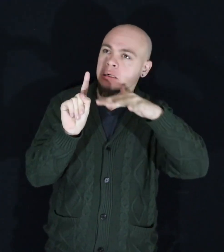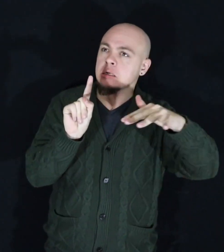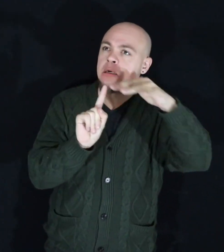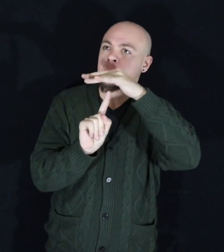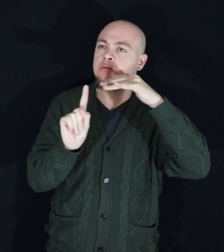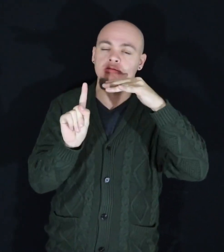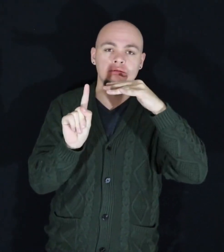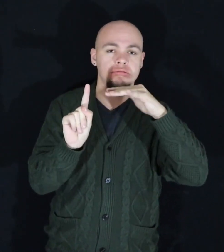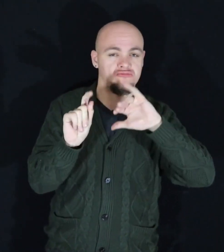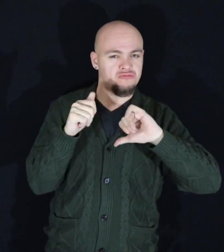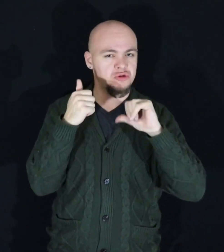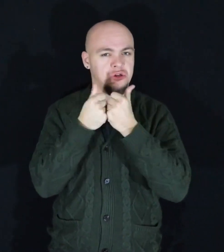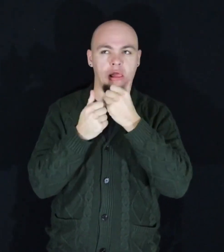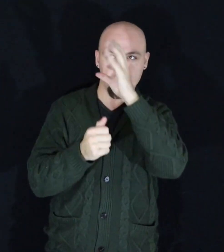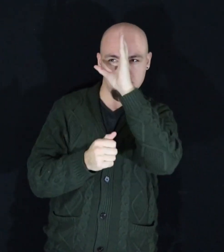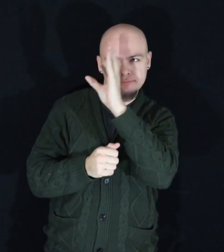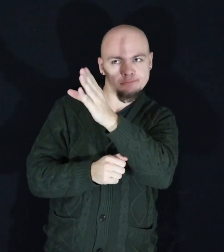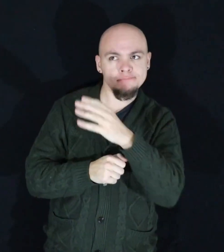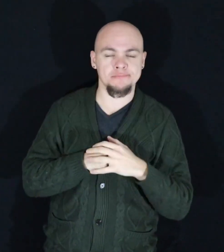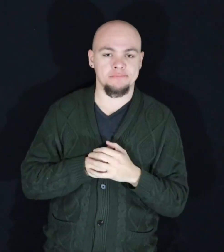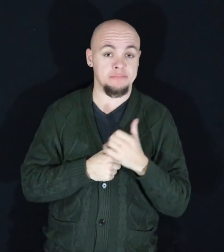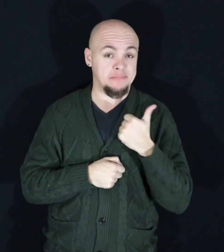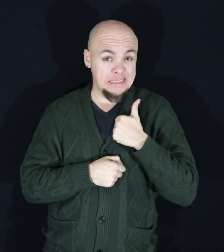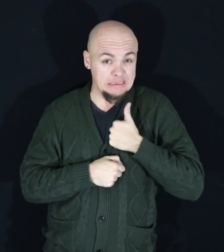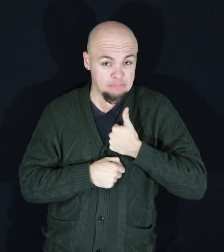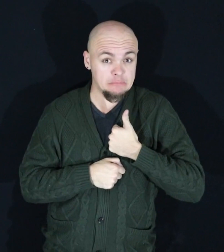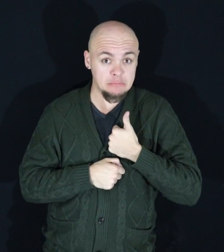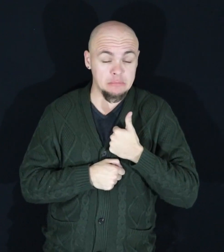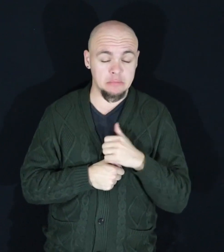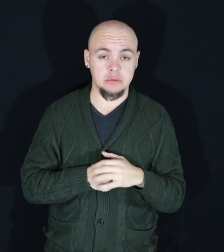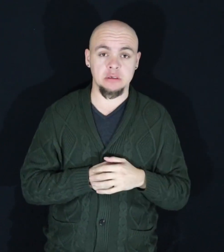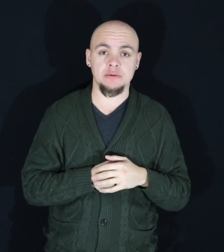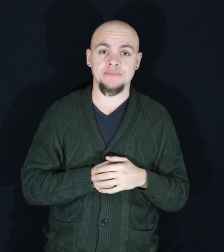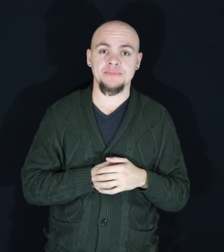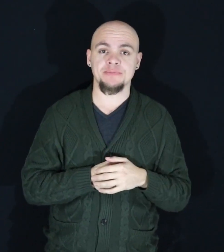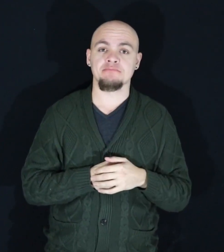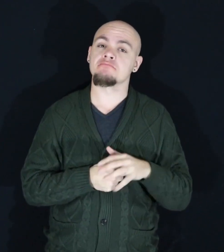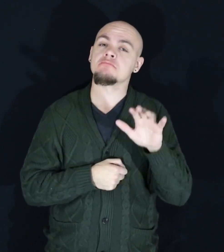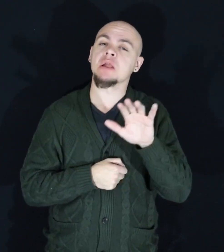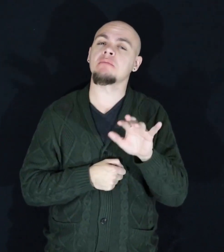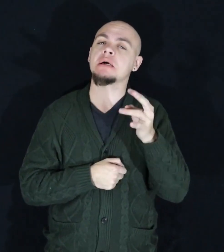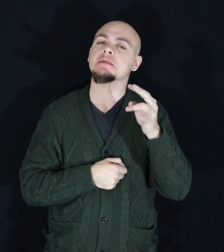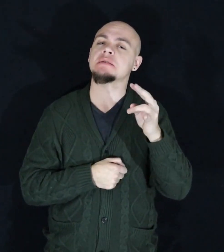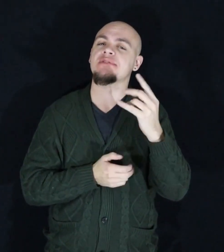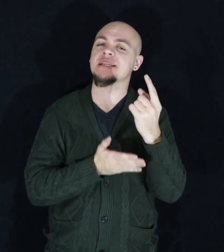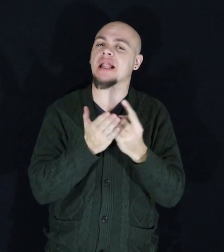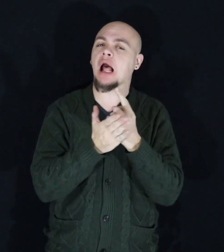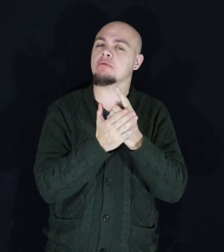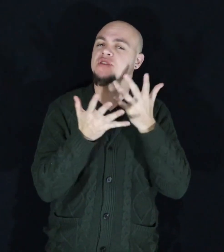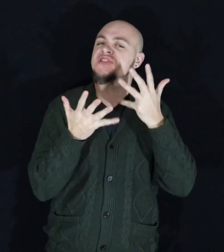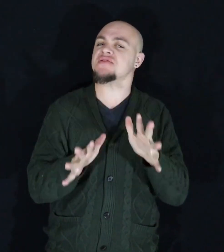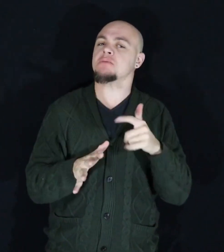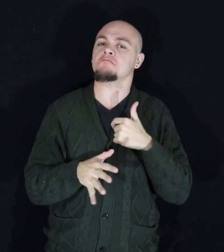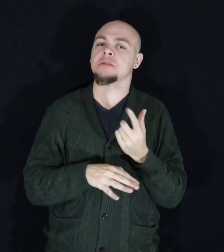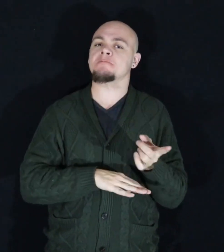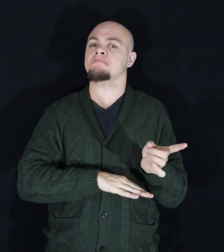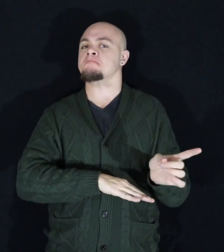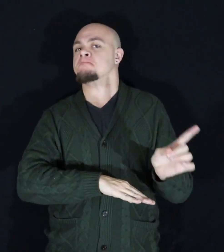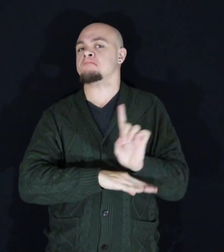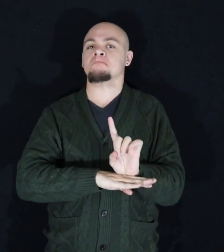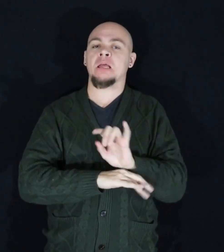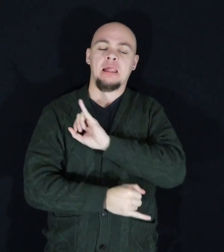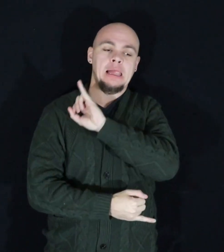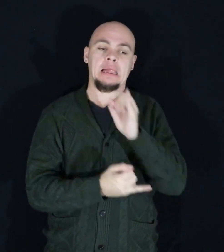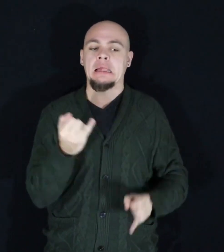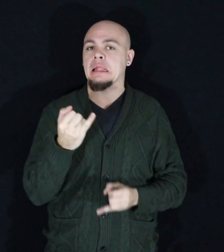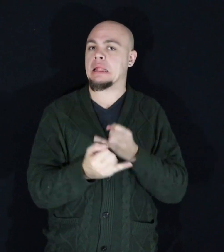and face the challenges head on by myself. After about 17 hours, I found myself standing on the final summit of